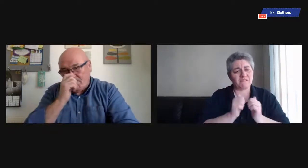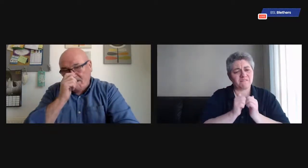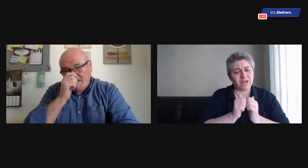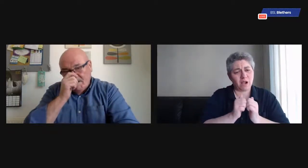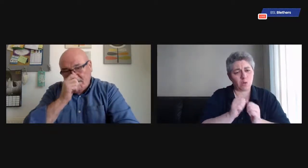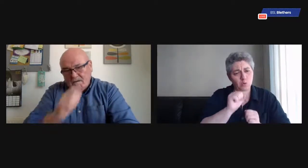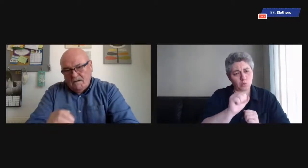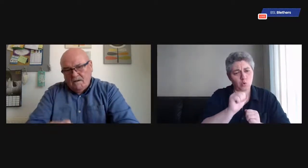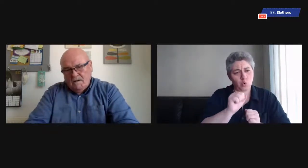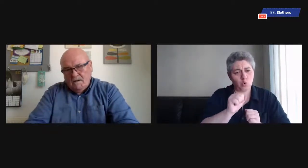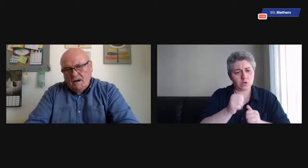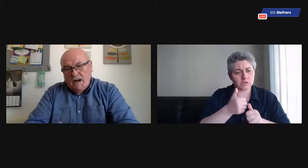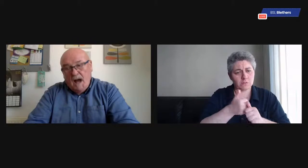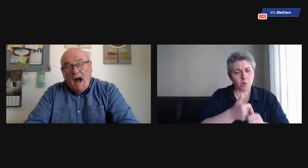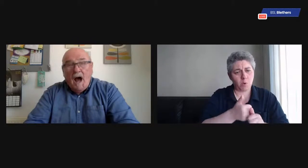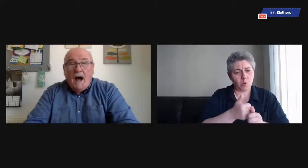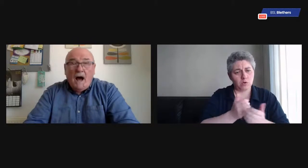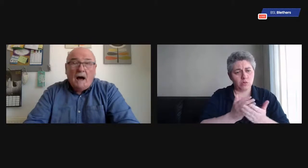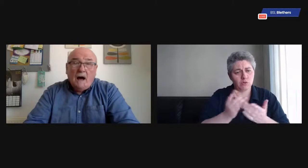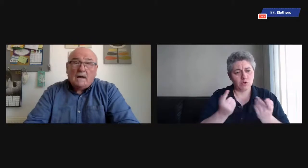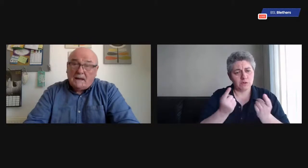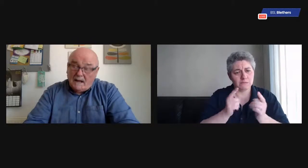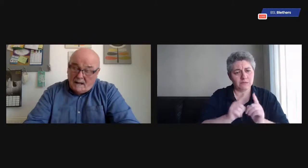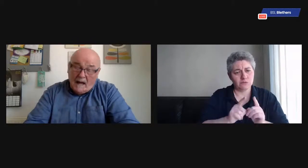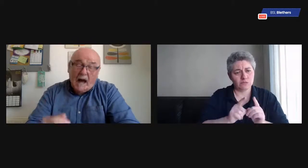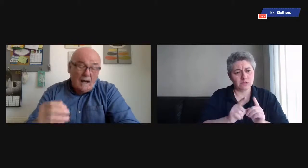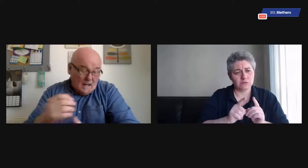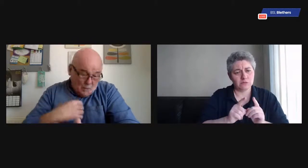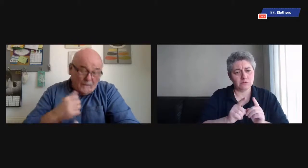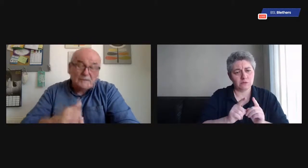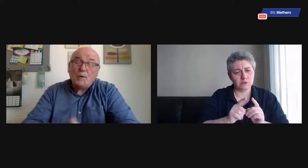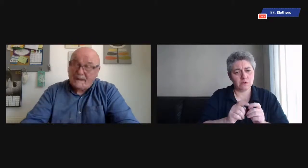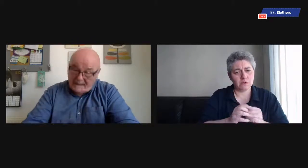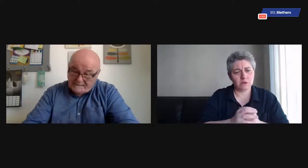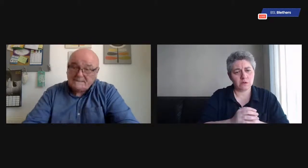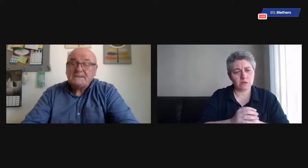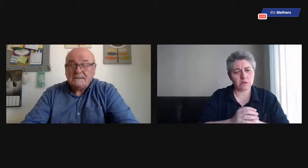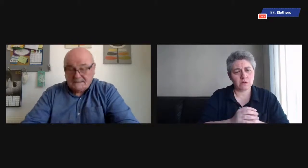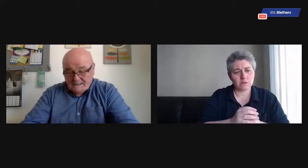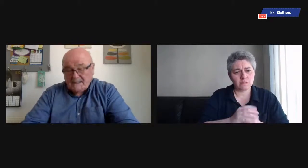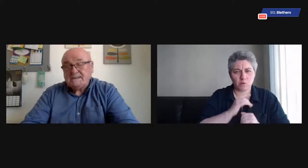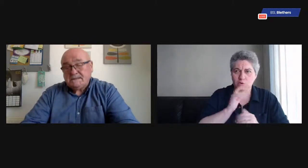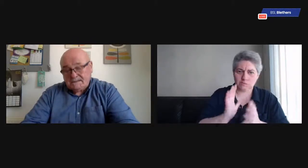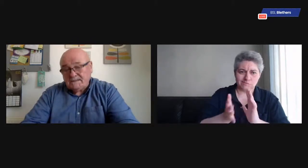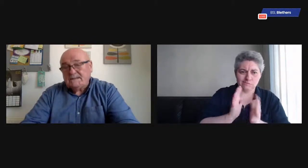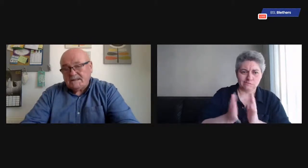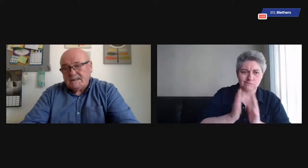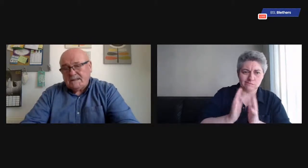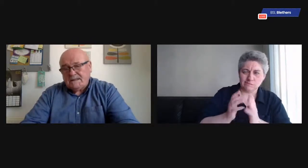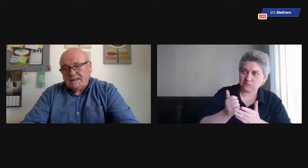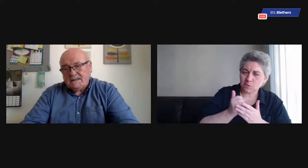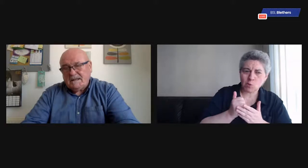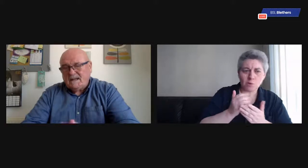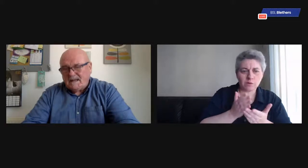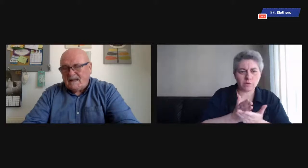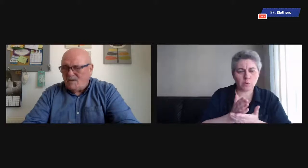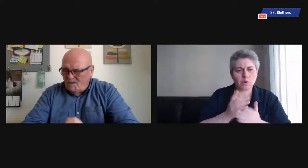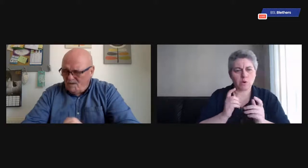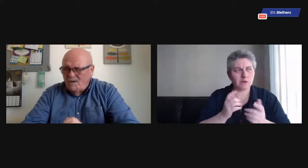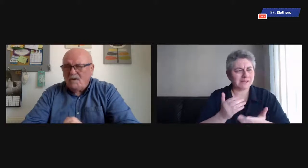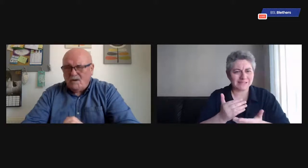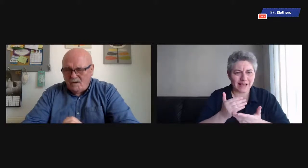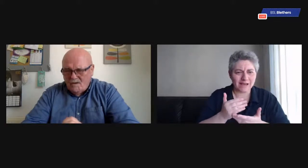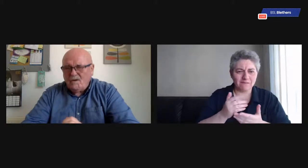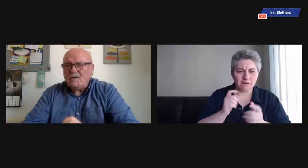Do you want them to go to the jail? And if they say yes, then that's what I'm saying. I'll say, well, I'm here with the police to support you to